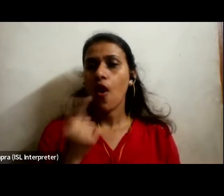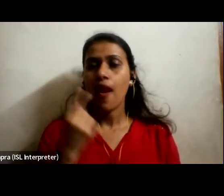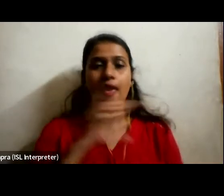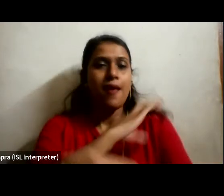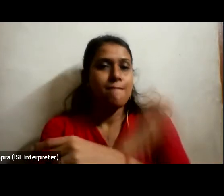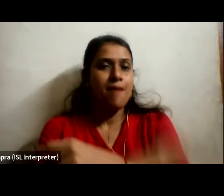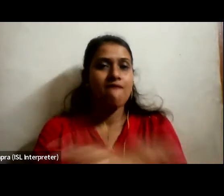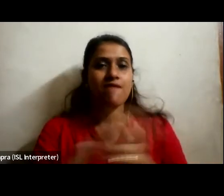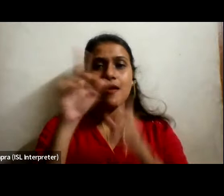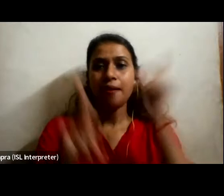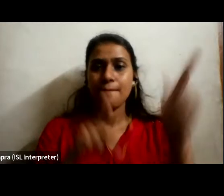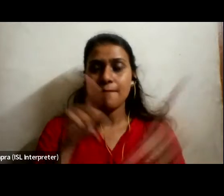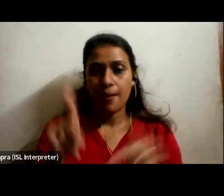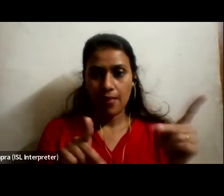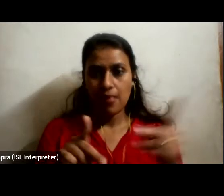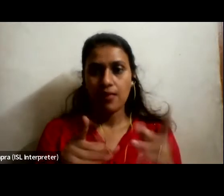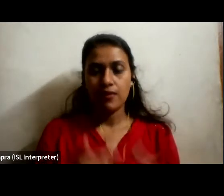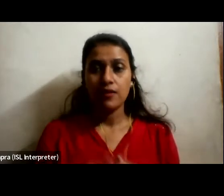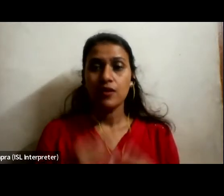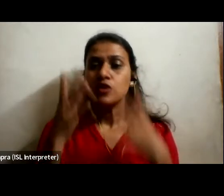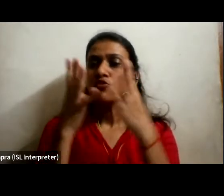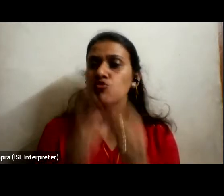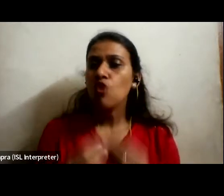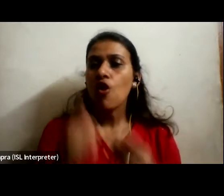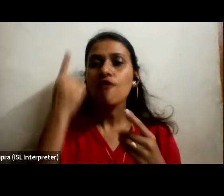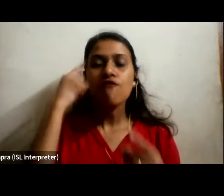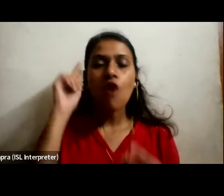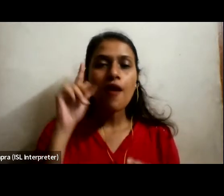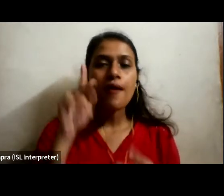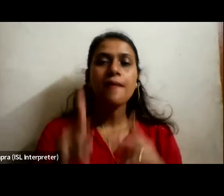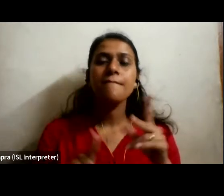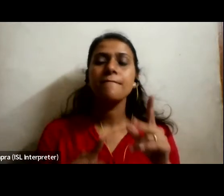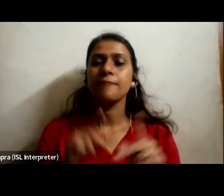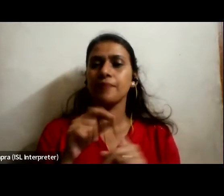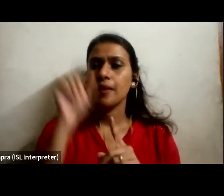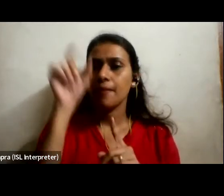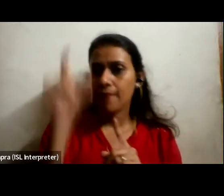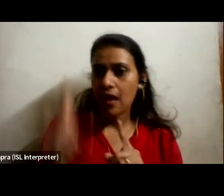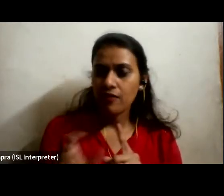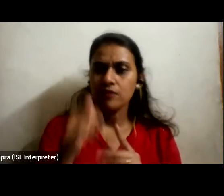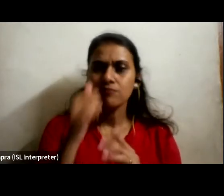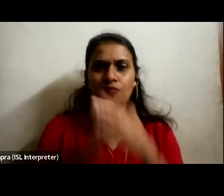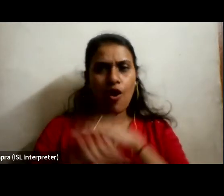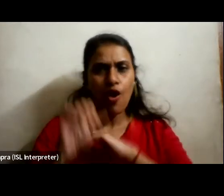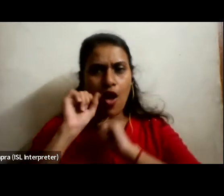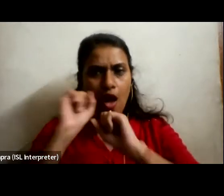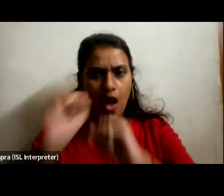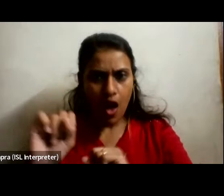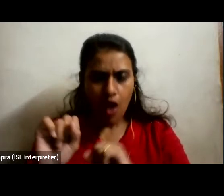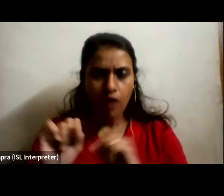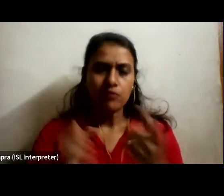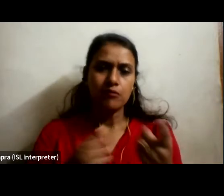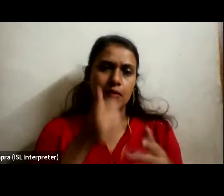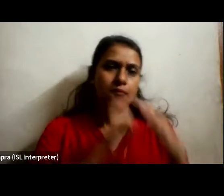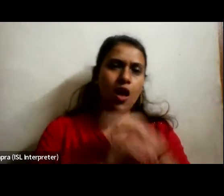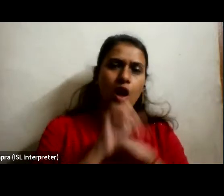people to resolve privacy harms, but also non-privacy harms. However, this